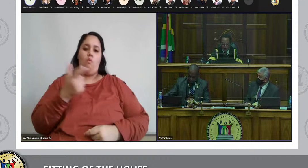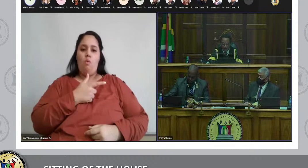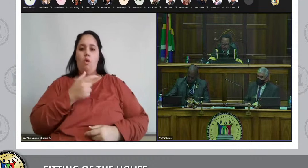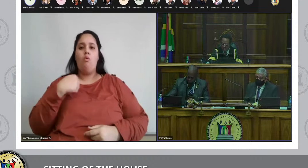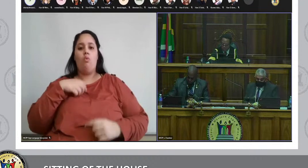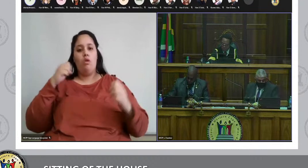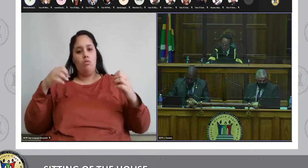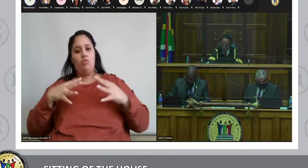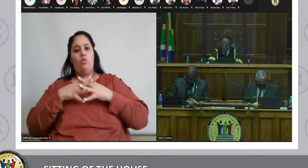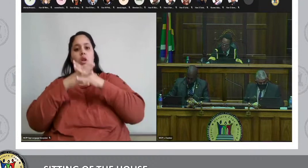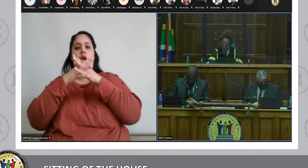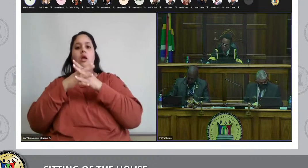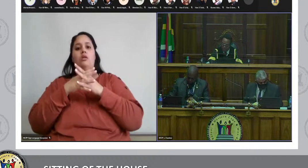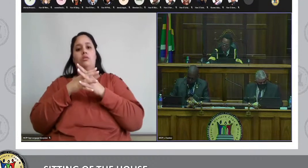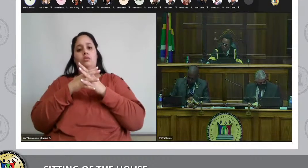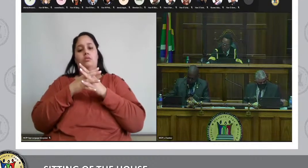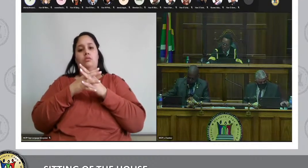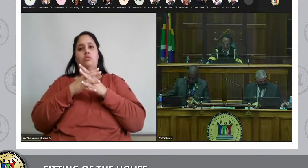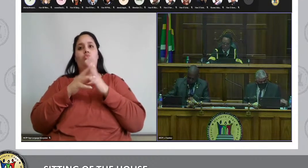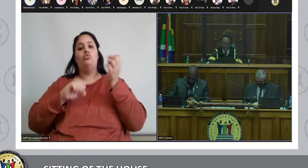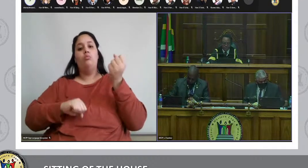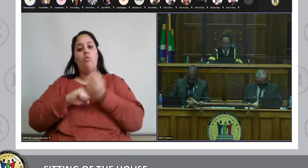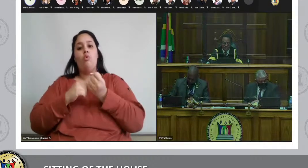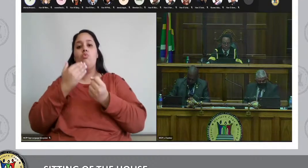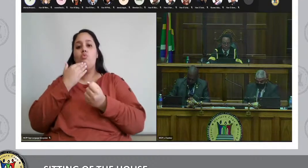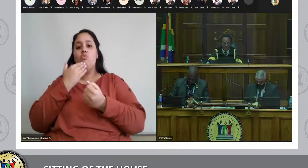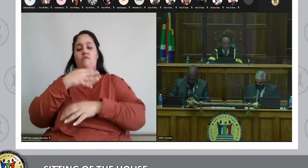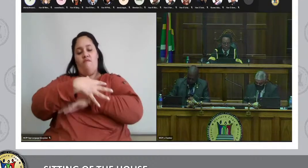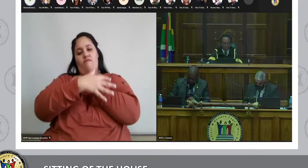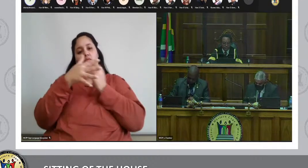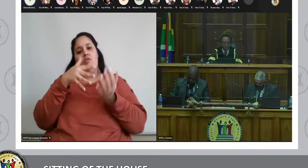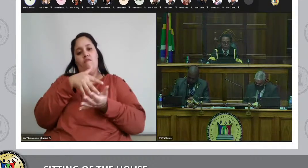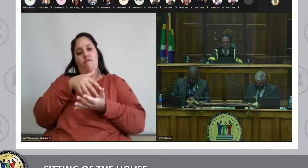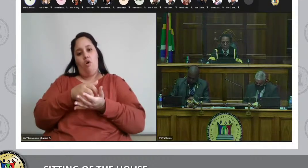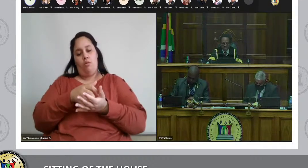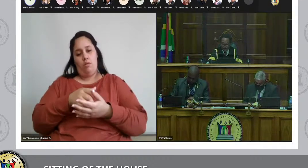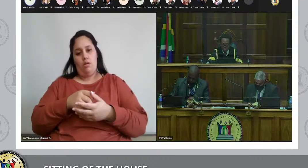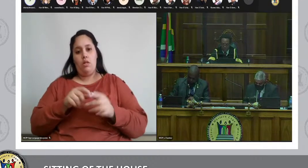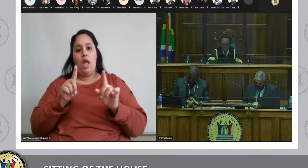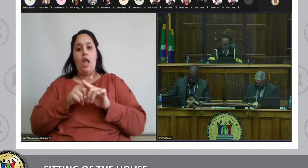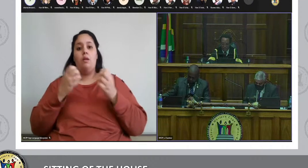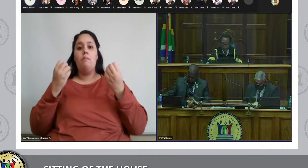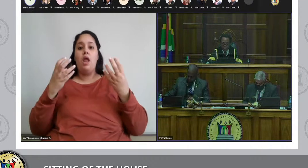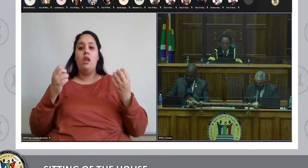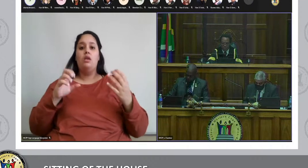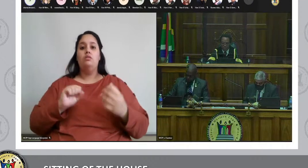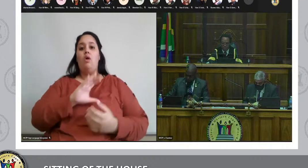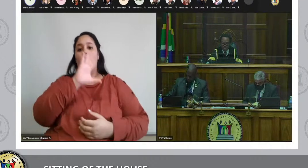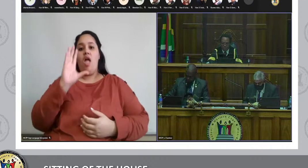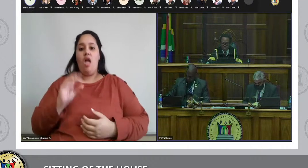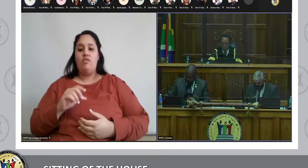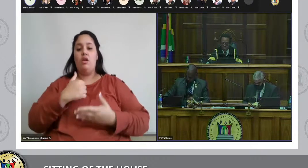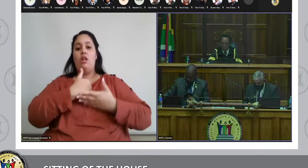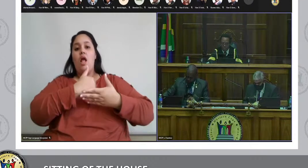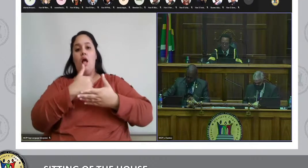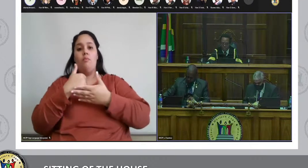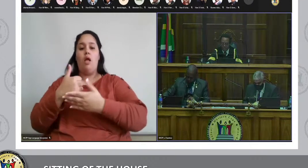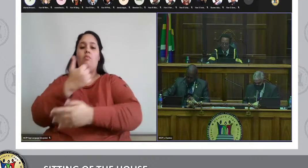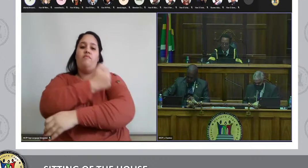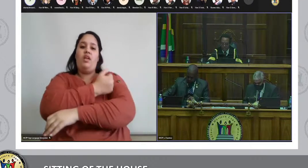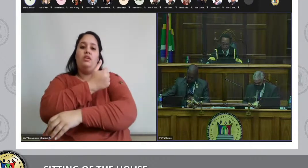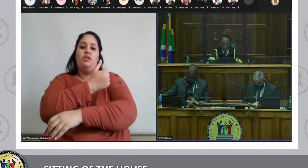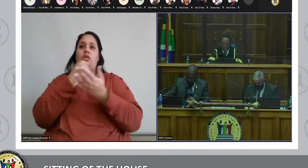spirit of Ubuntu to support the most vulnerable. To the many South Africans who are freely assisting with vaccine